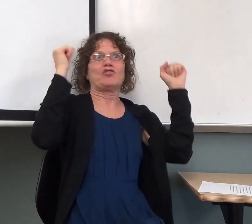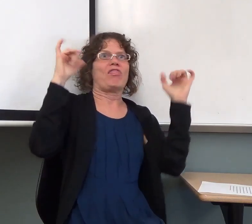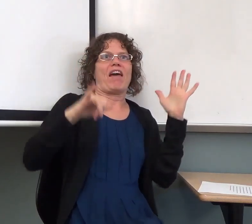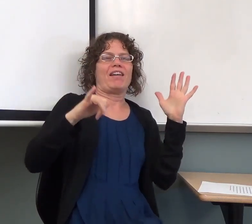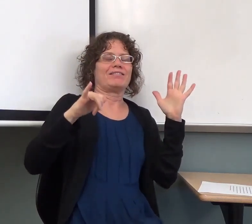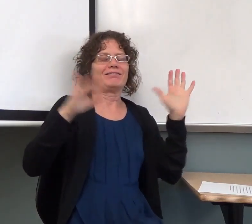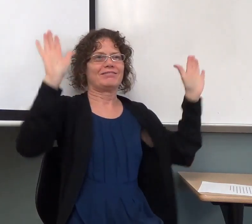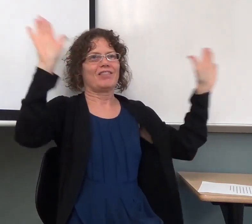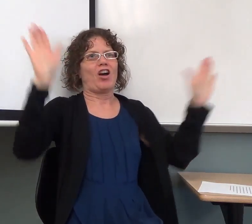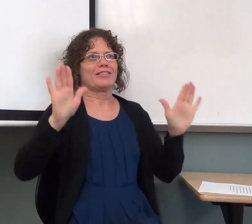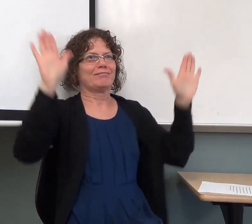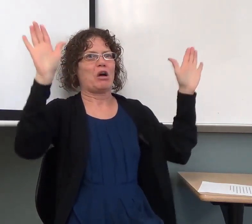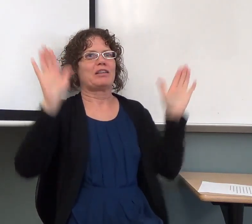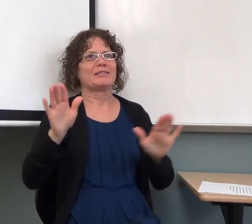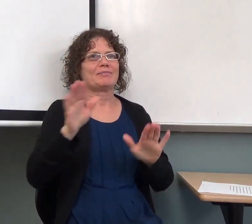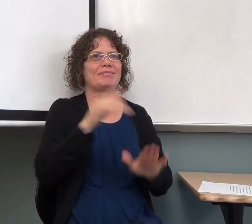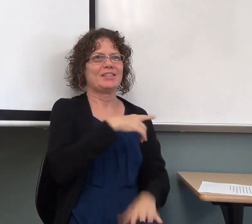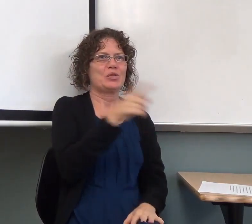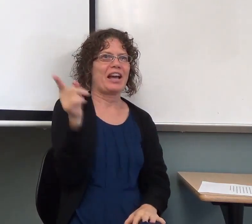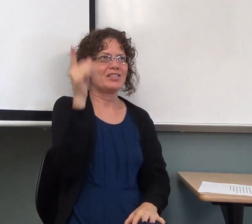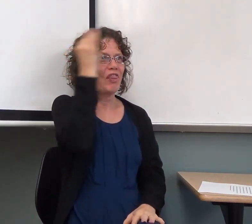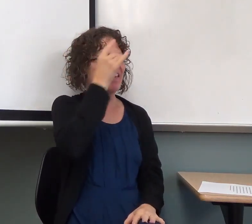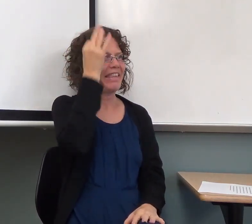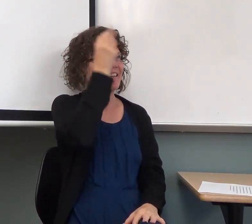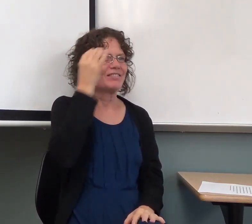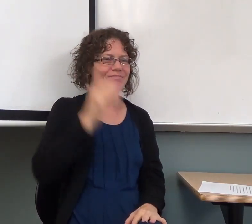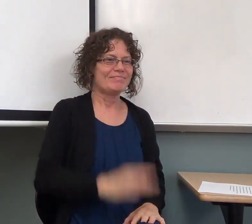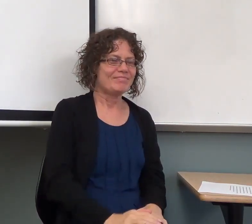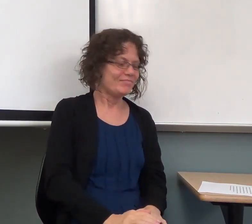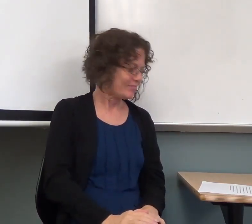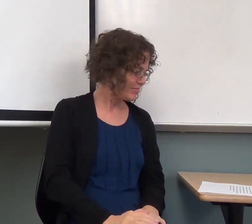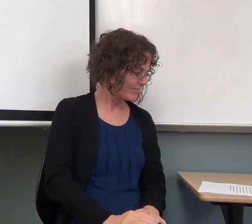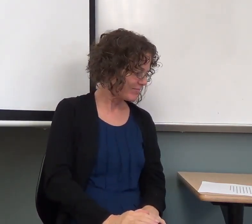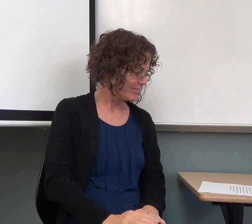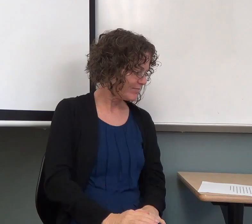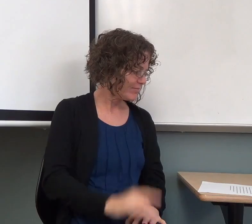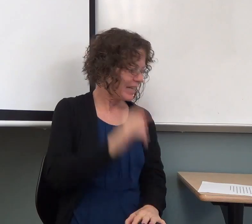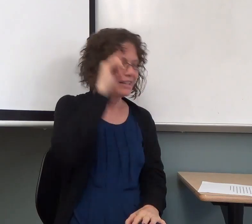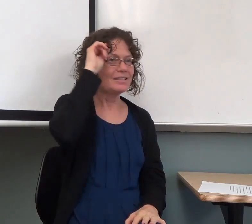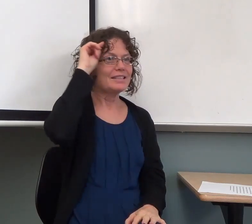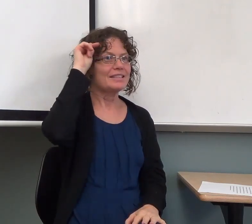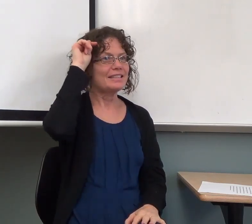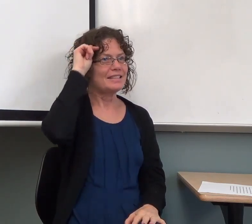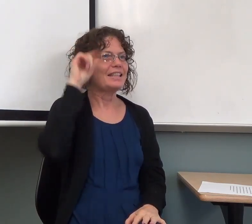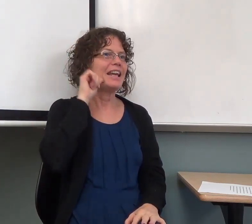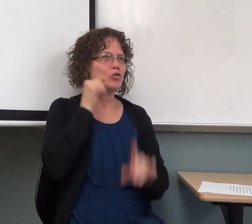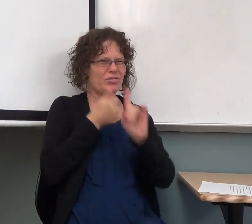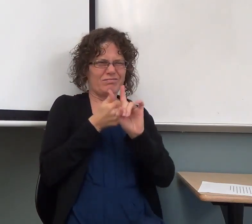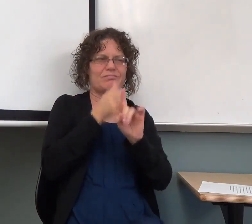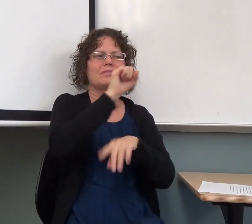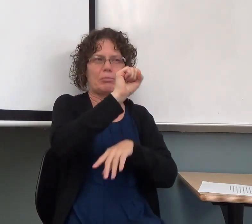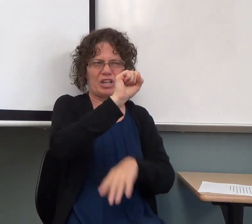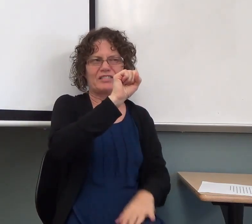guys are thinking. Okay. So teenagers is also a subject. The reason why there's